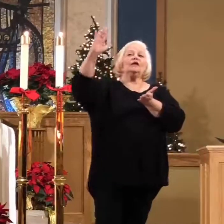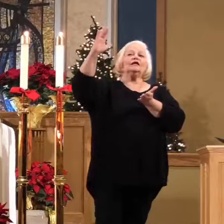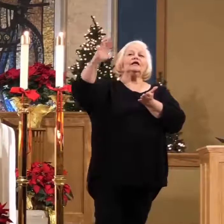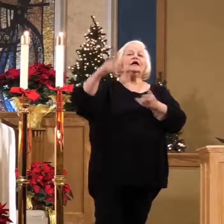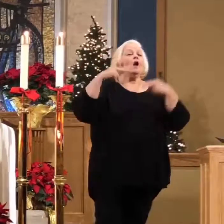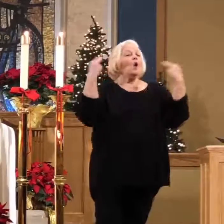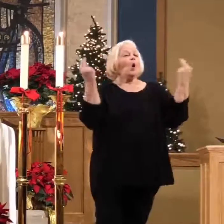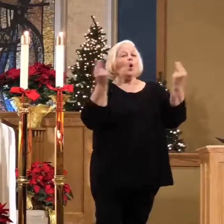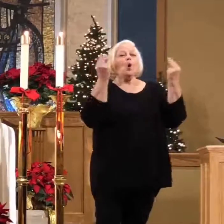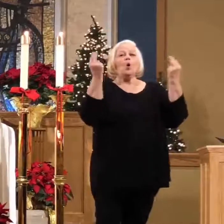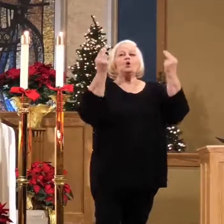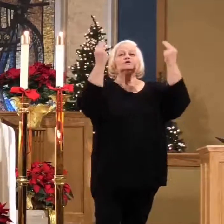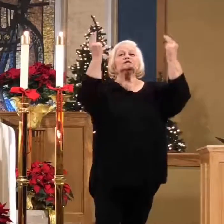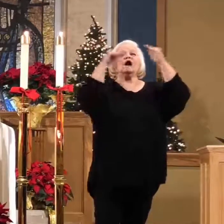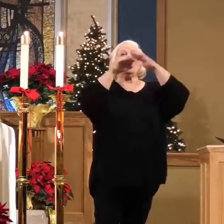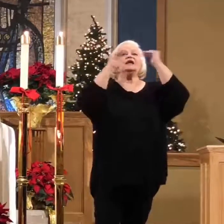glory.